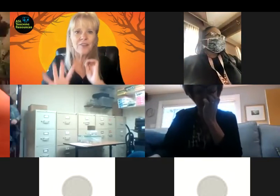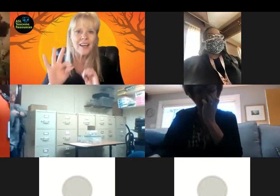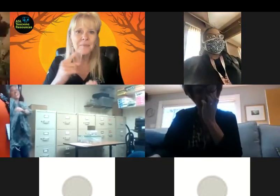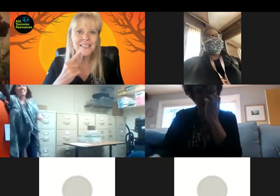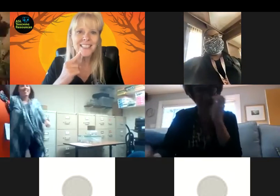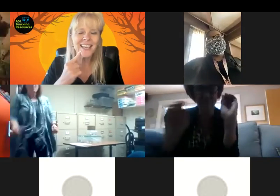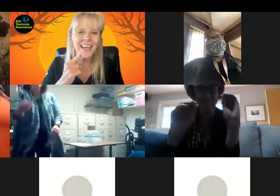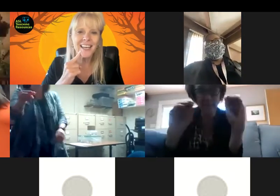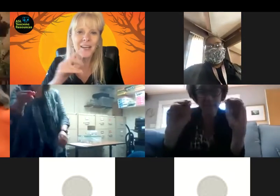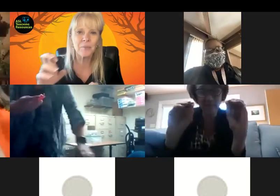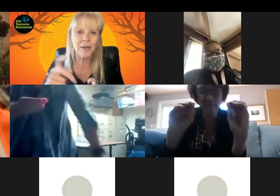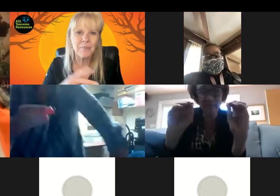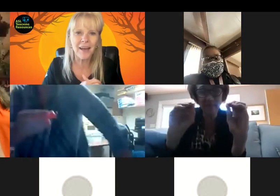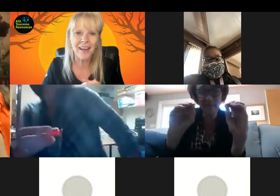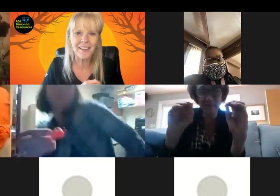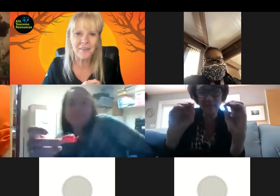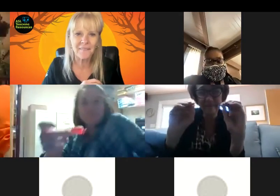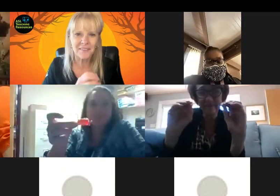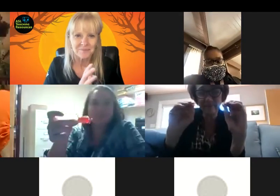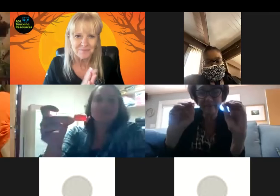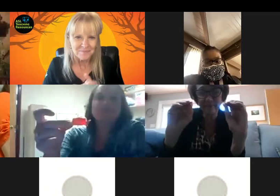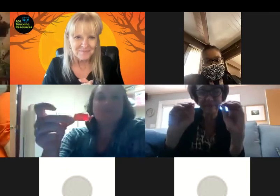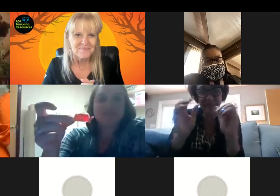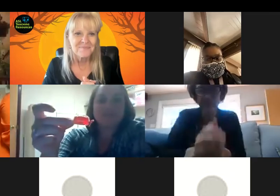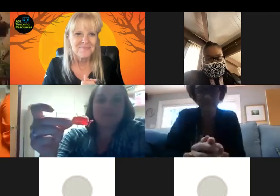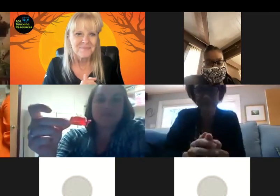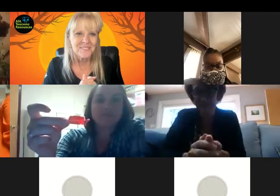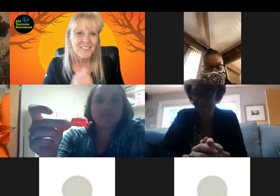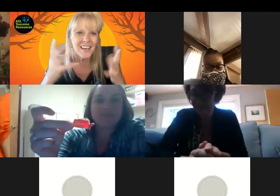Go find a piece of candy and bring it back.